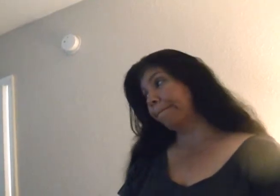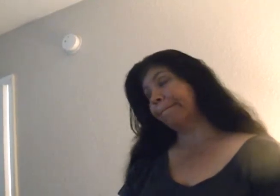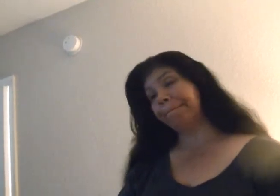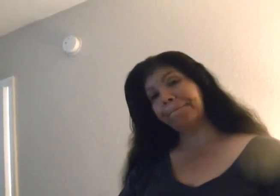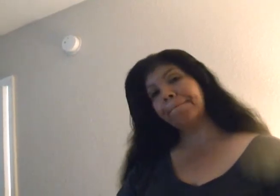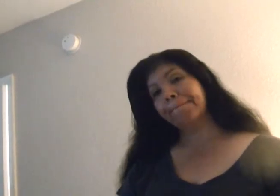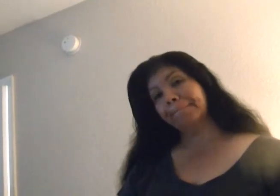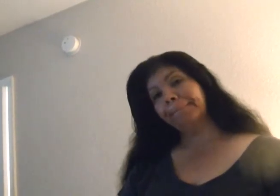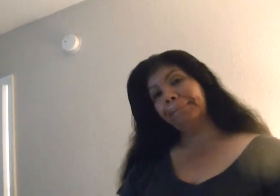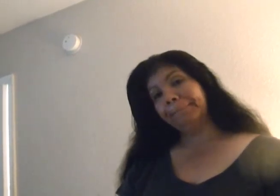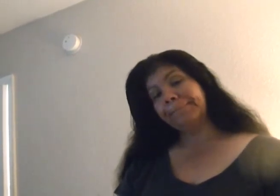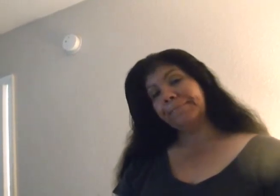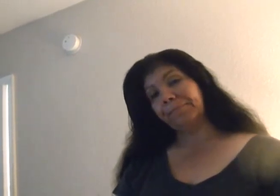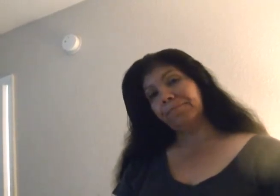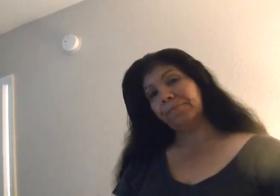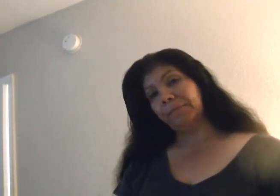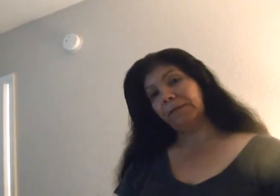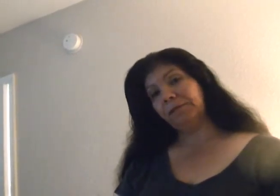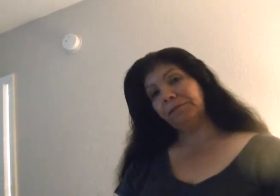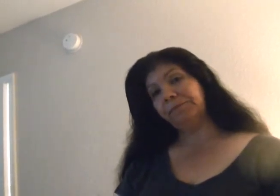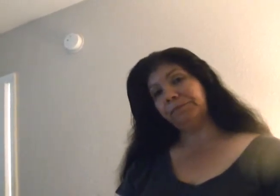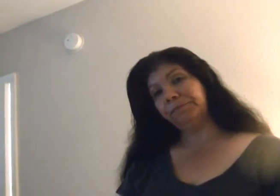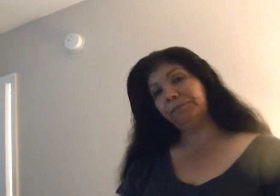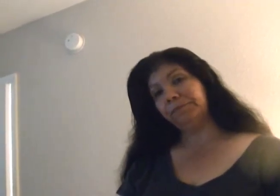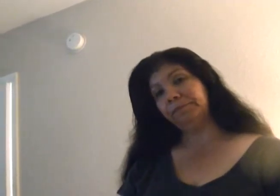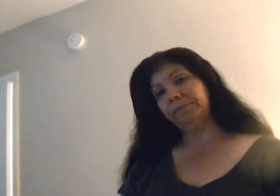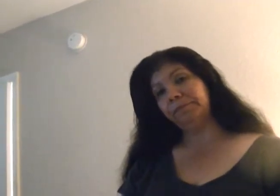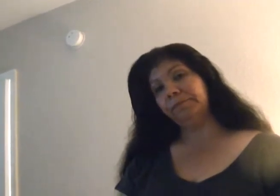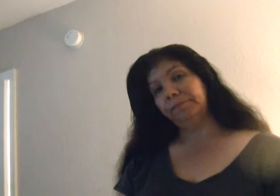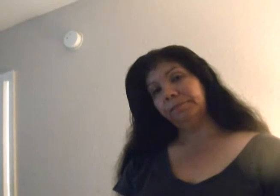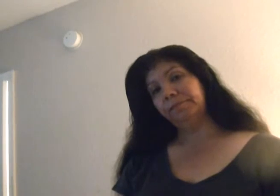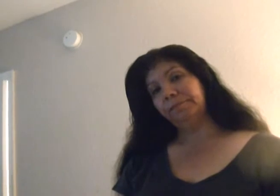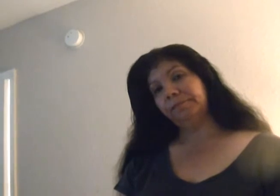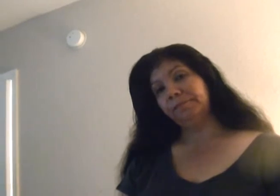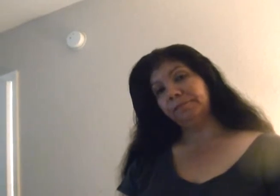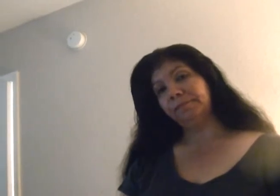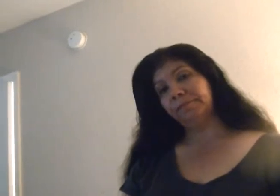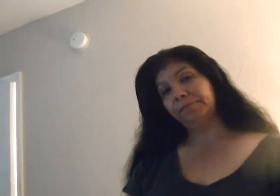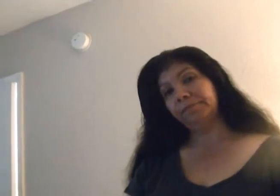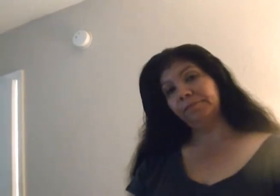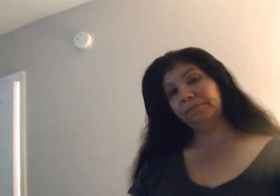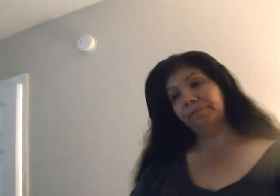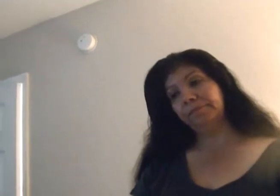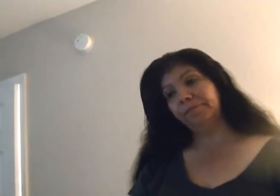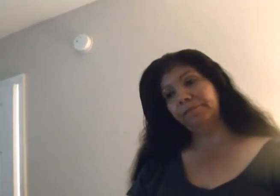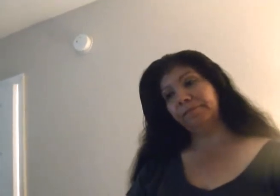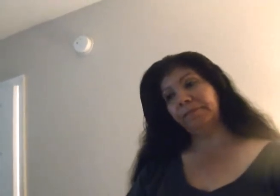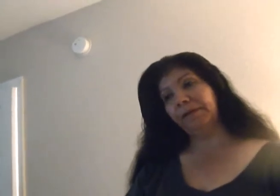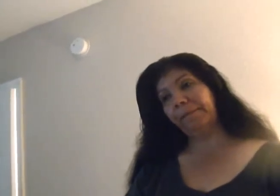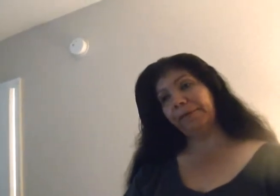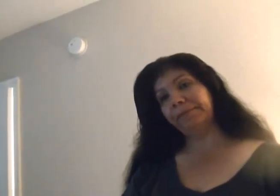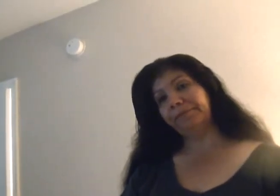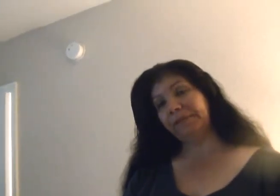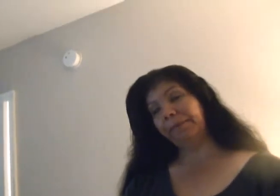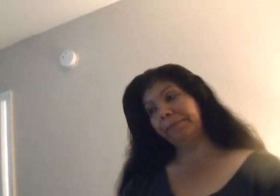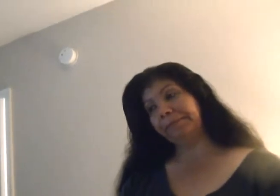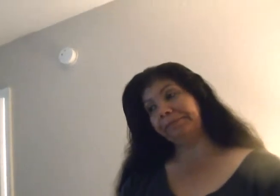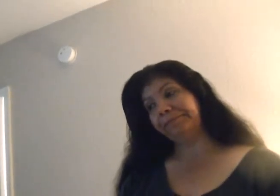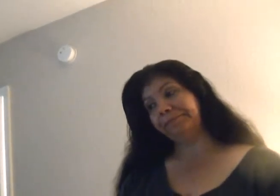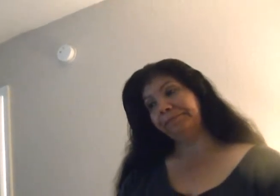Right around the corner. This is confirmation that God's going to add another piece of that puzzle he showed me and my wife 25 months or 2 years or 5 years ago. Yep. And it's a hard thing to do